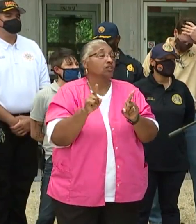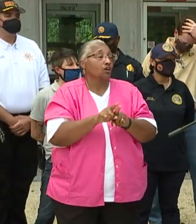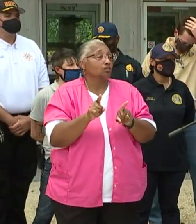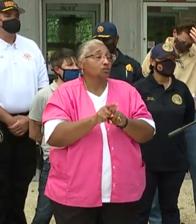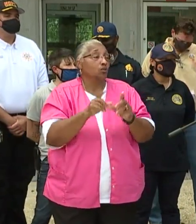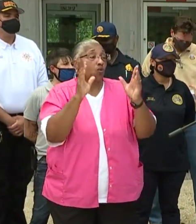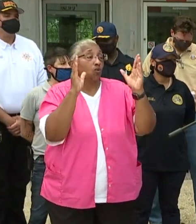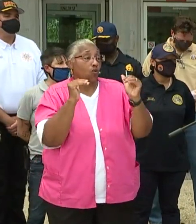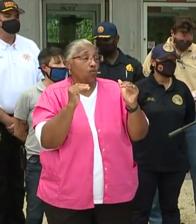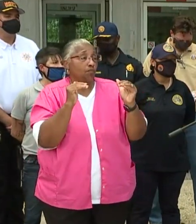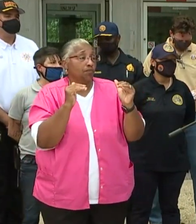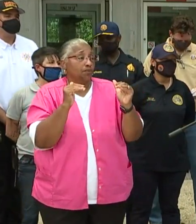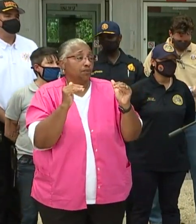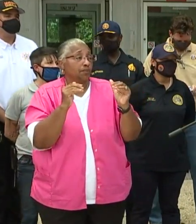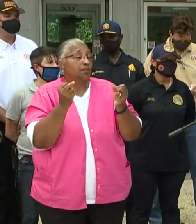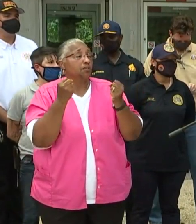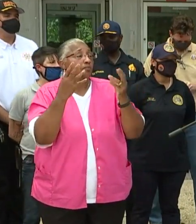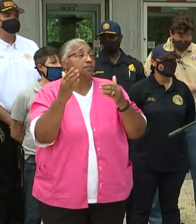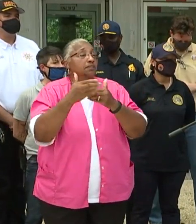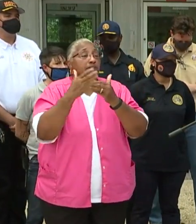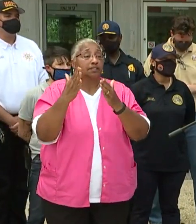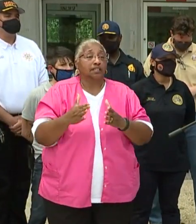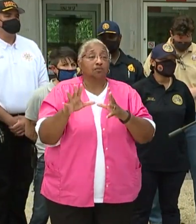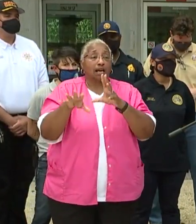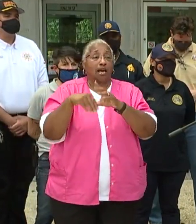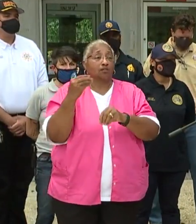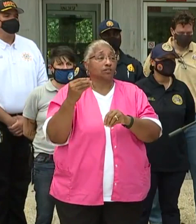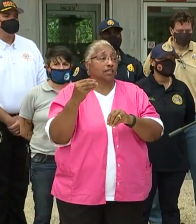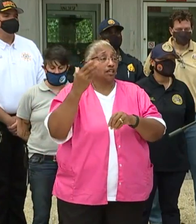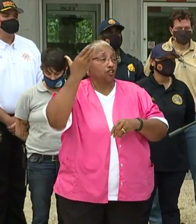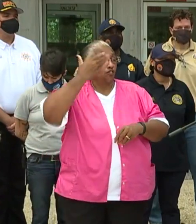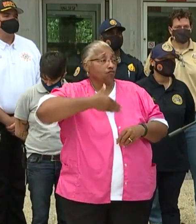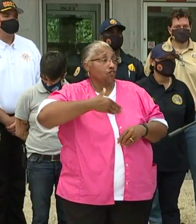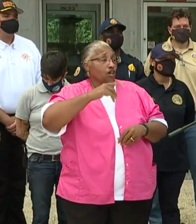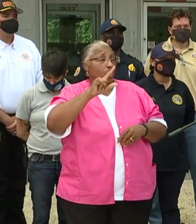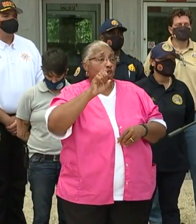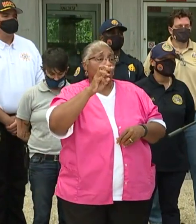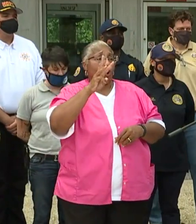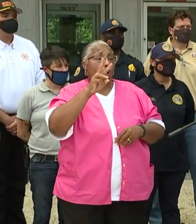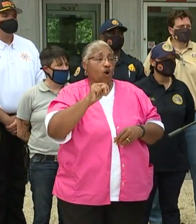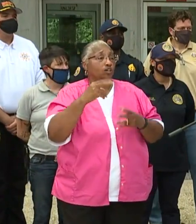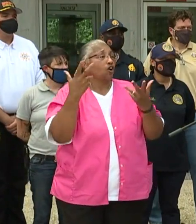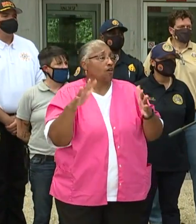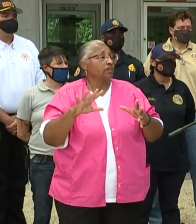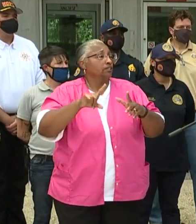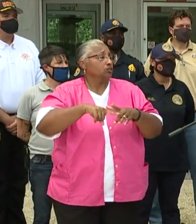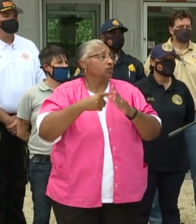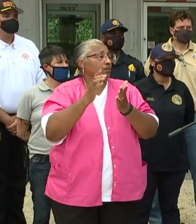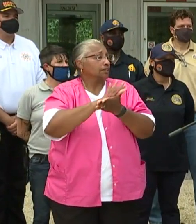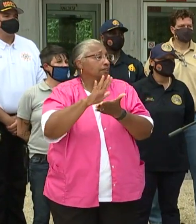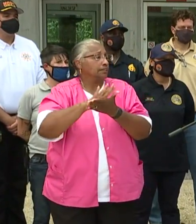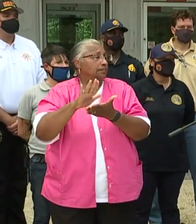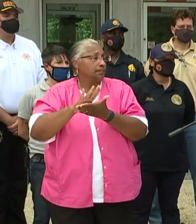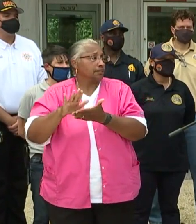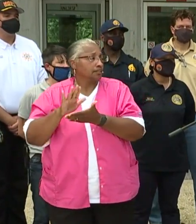hope is many neighbors was out on their front lawns cleaning up